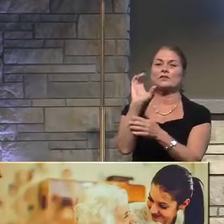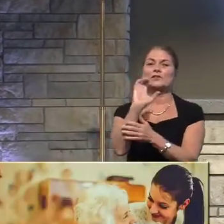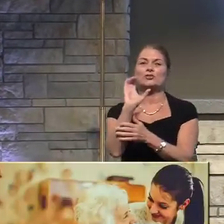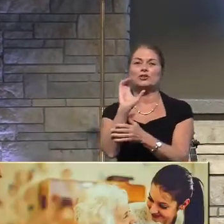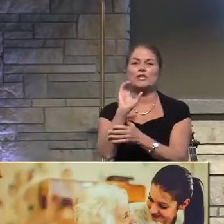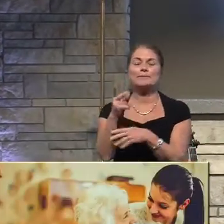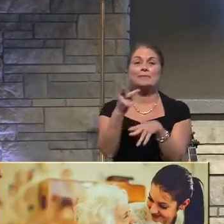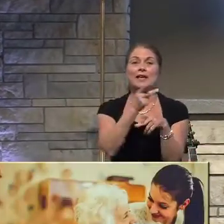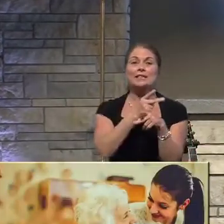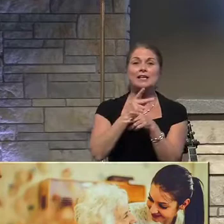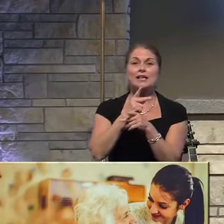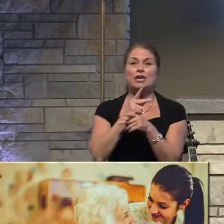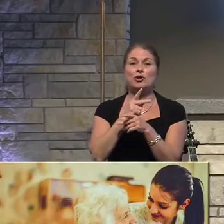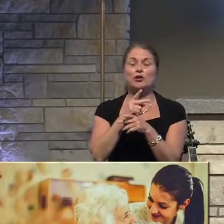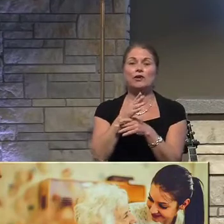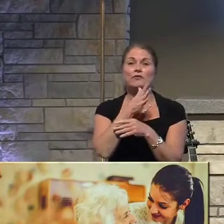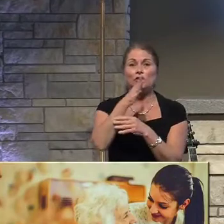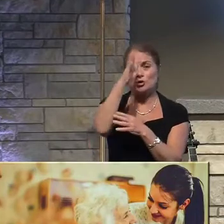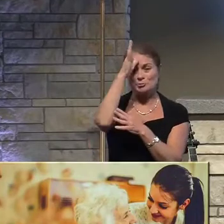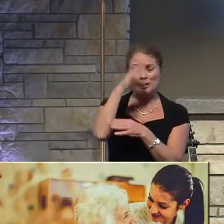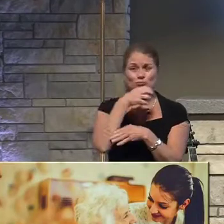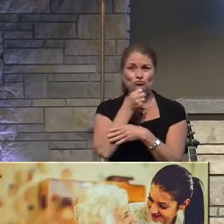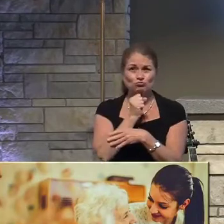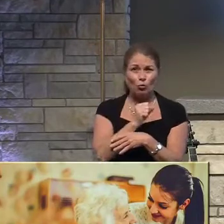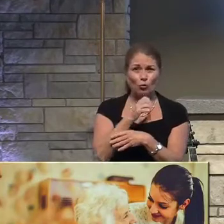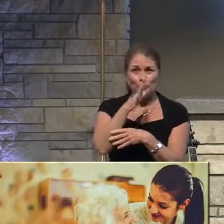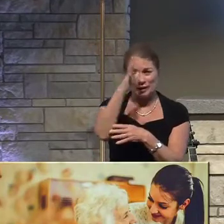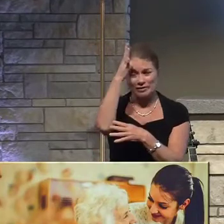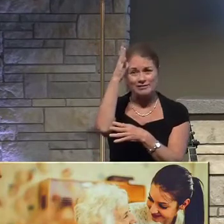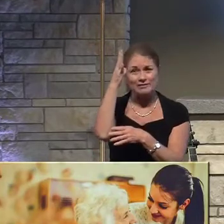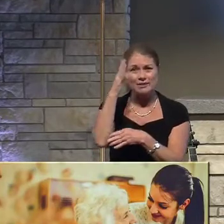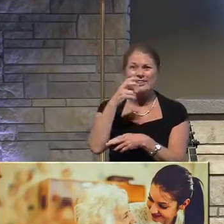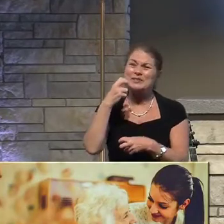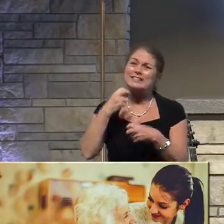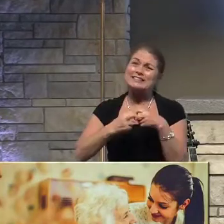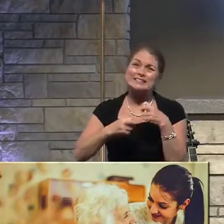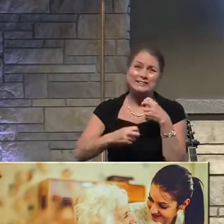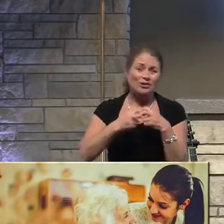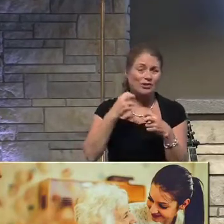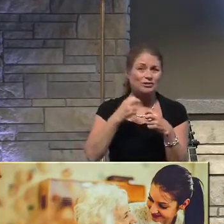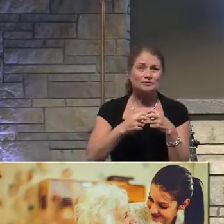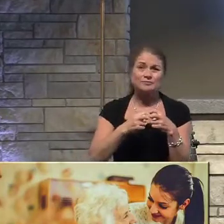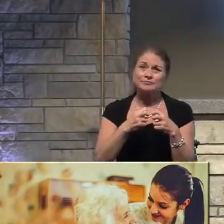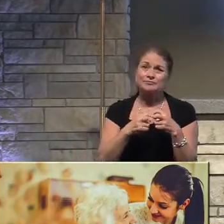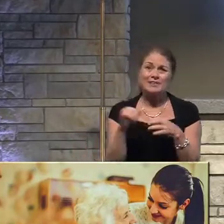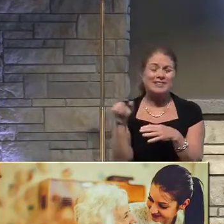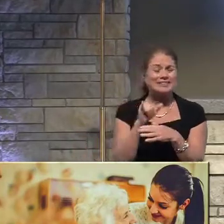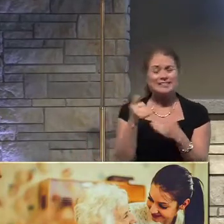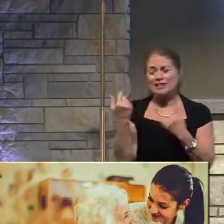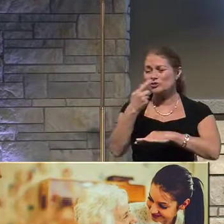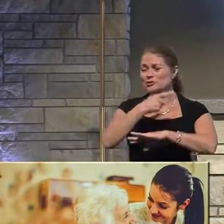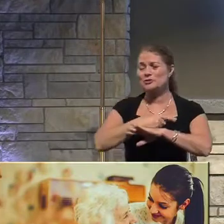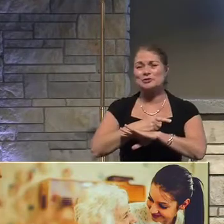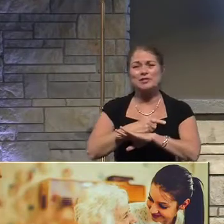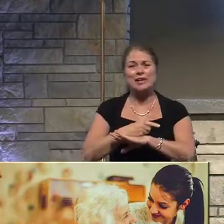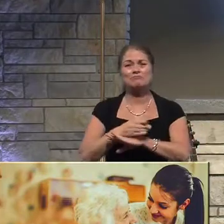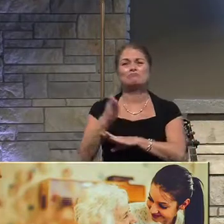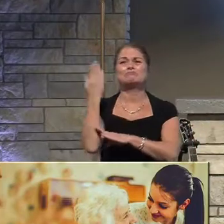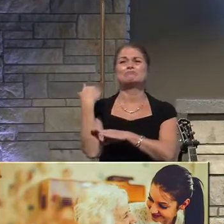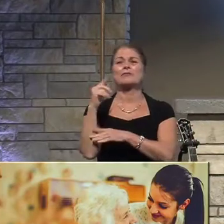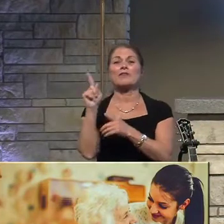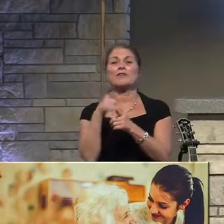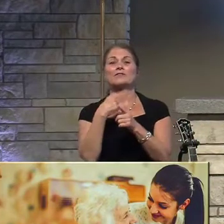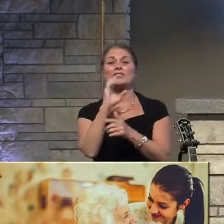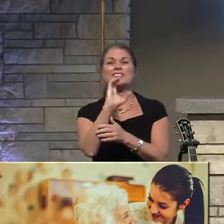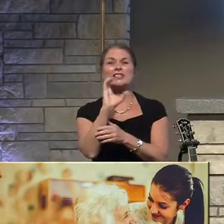taking care of aging parents, I mean, it was difficult. I mean, just as it is today, back in the first century, it